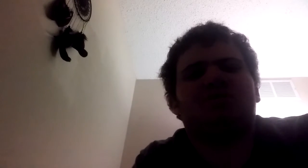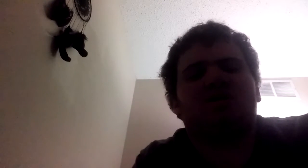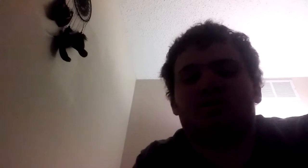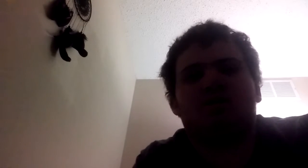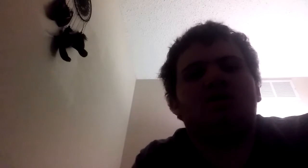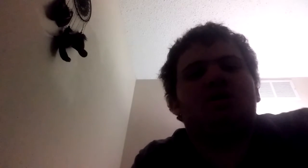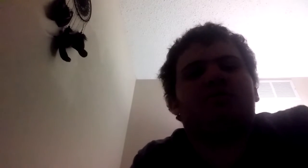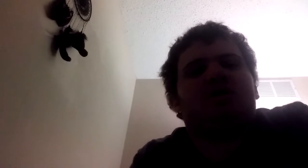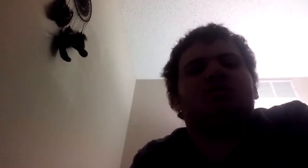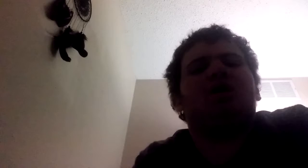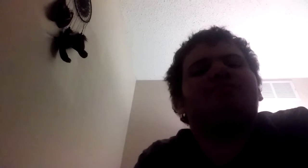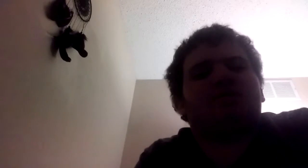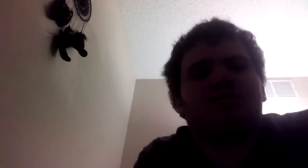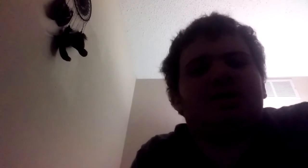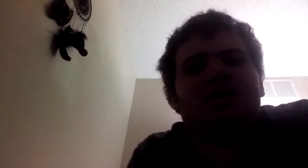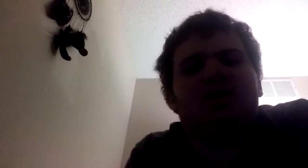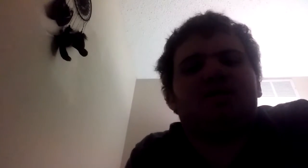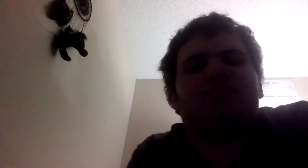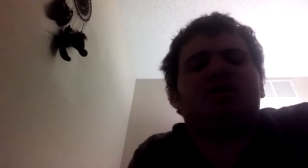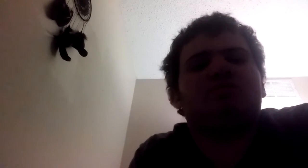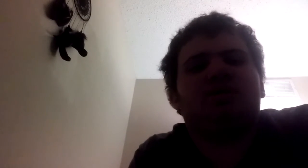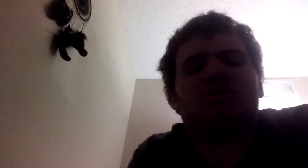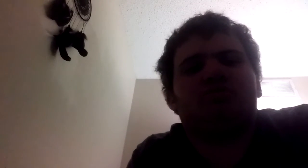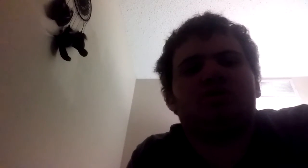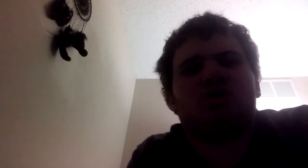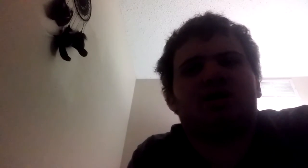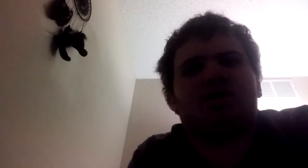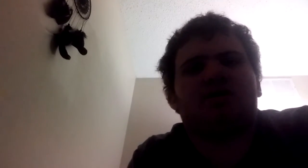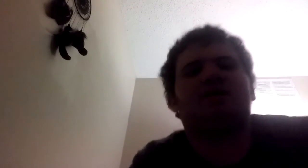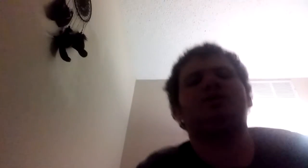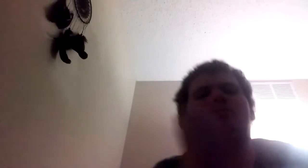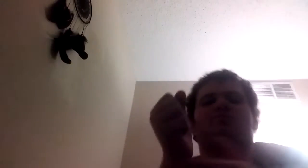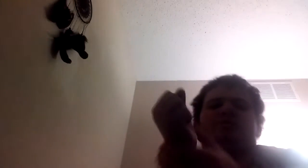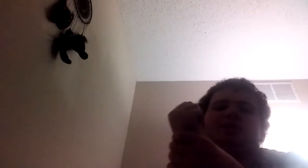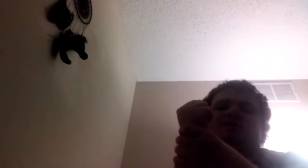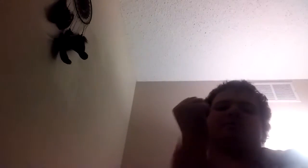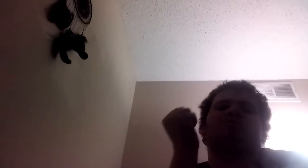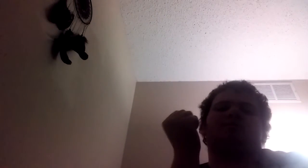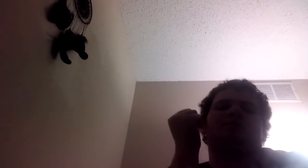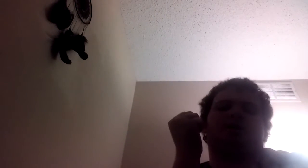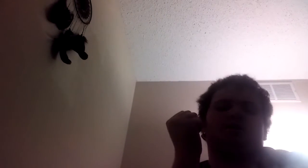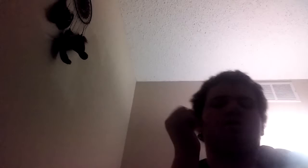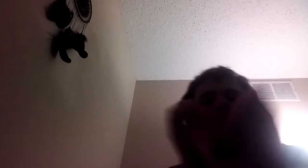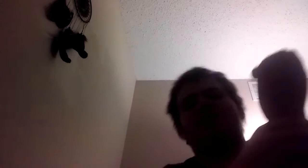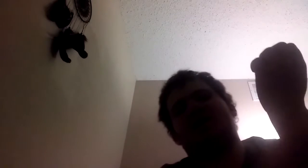I was trying to do something there, but I couldn't. Anyway, Dark Fox OC is probably a really strong character because he can do some really decent damage with his gun hand, with his